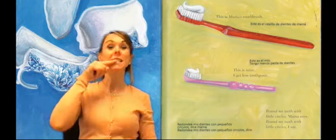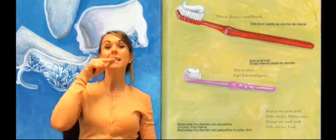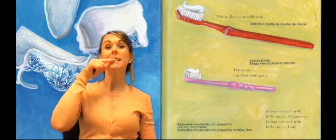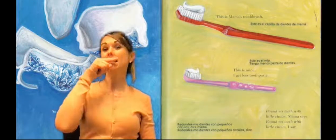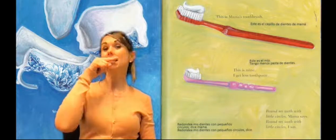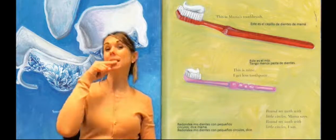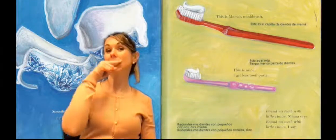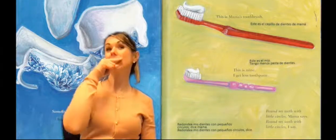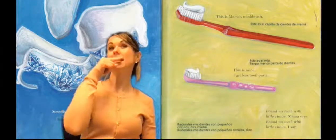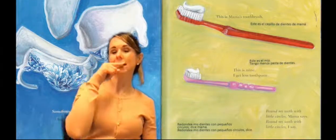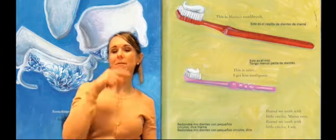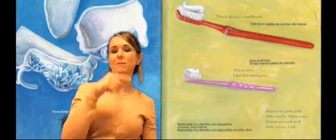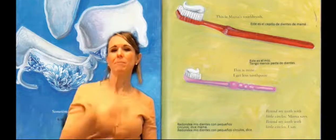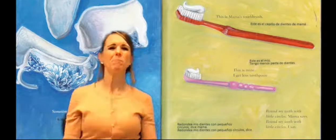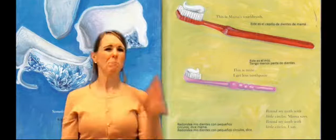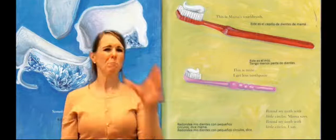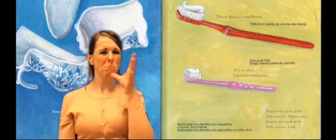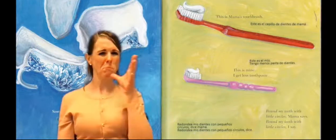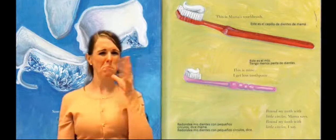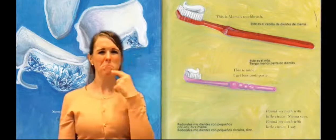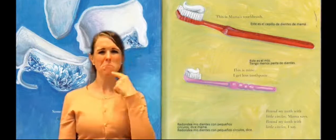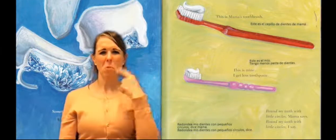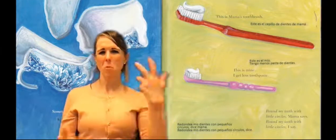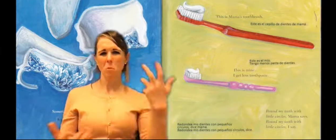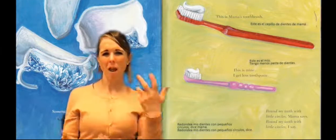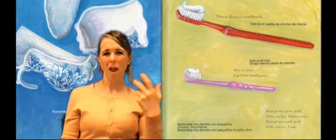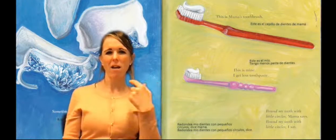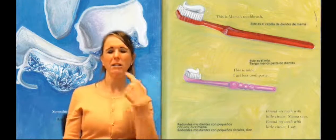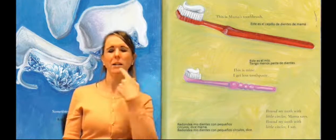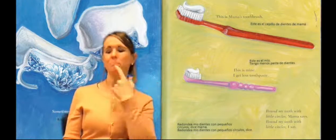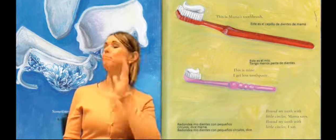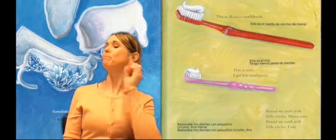I nod. Me and Mama brush our teeth.